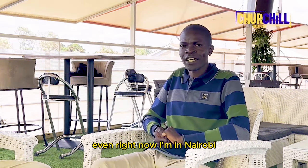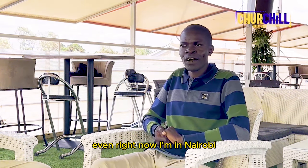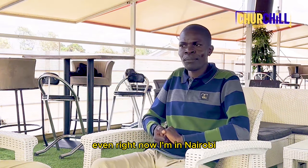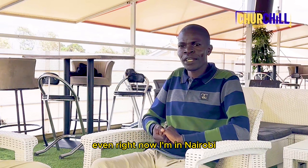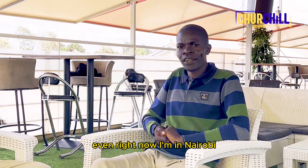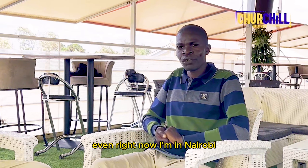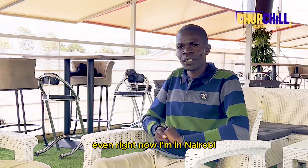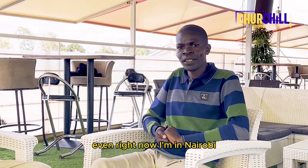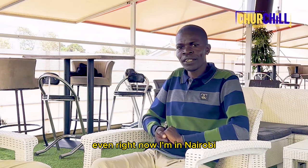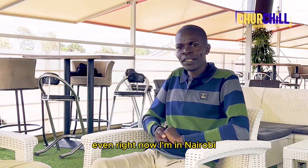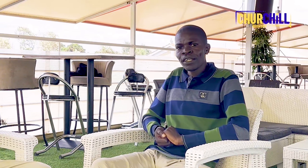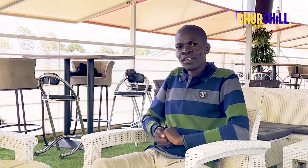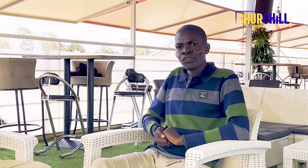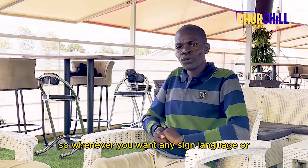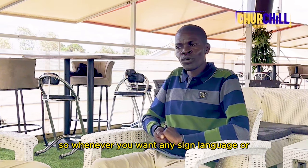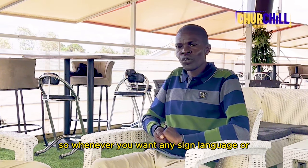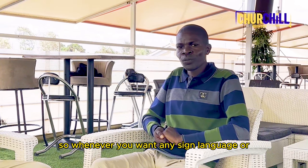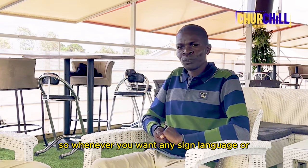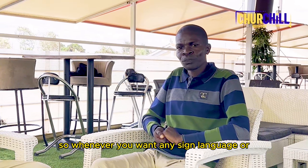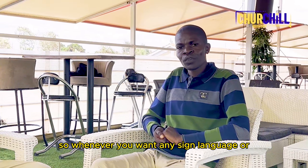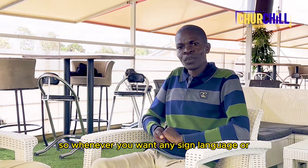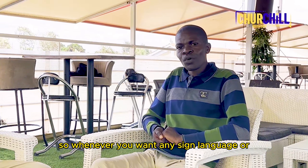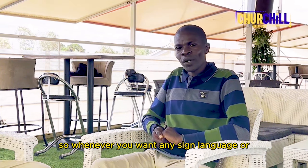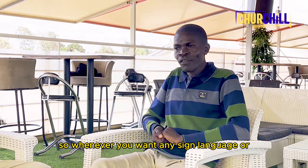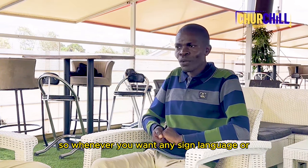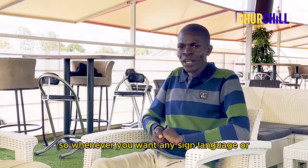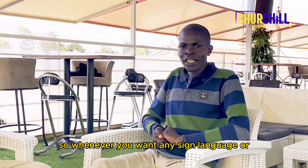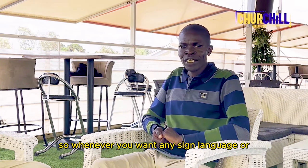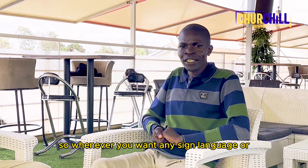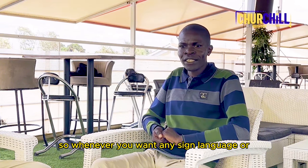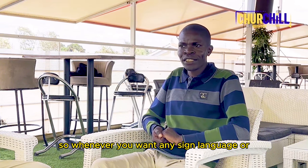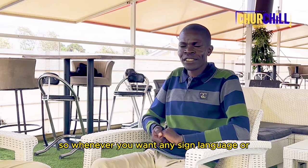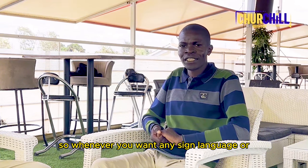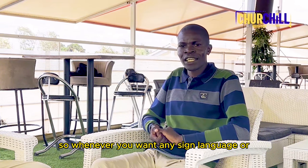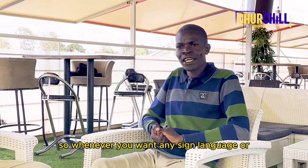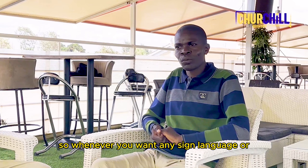now, I am in Nairobi. So, whenever you want any sign language,